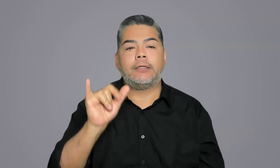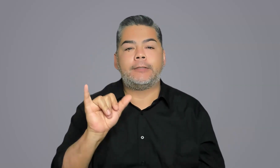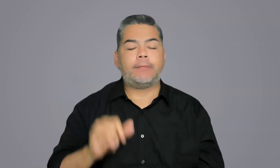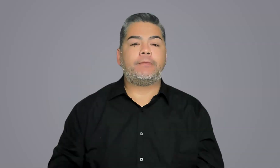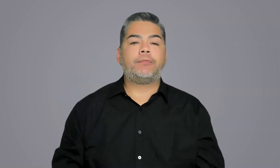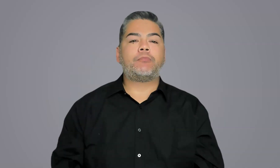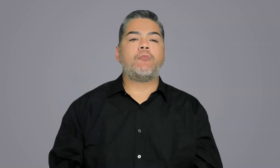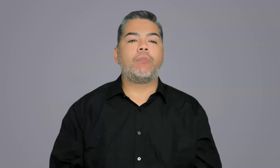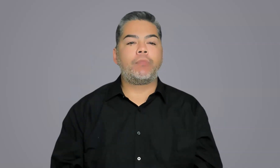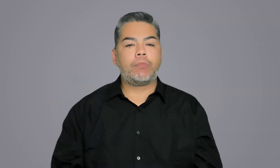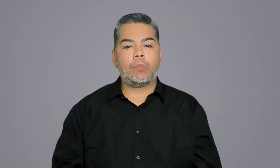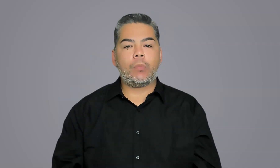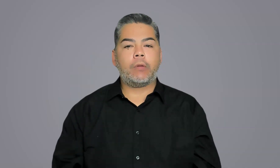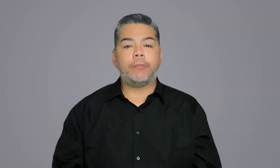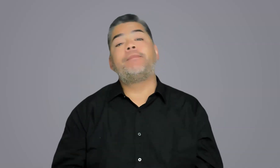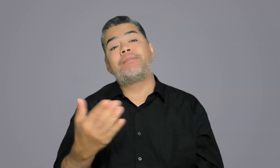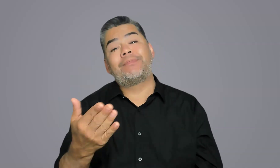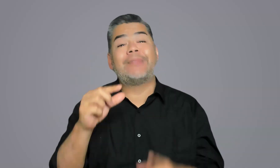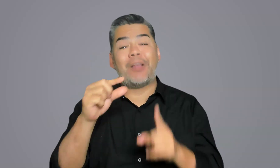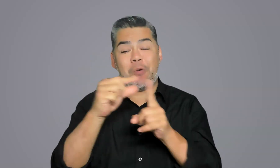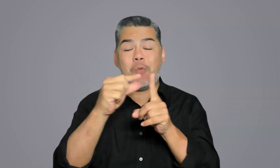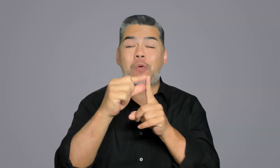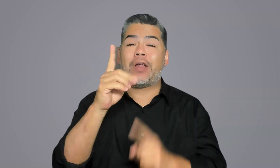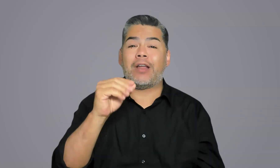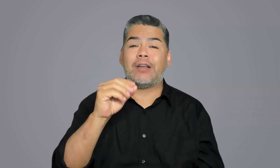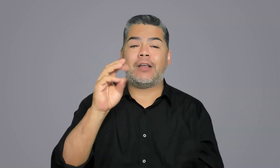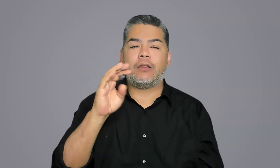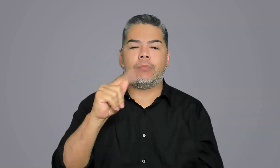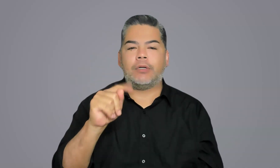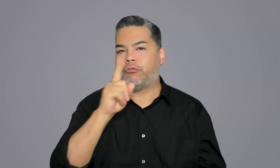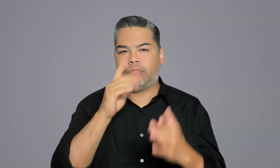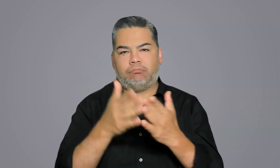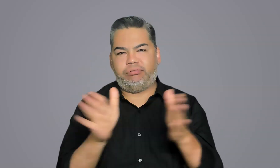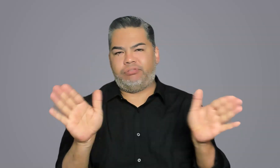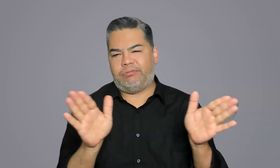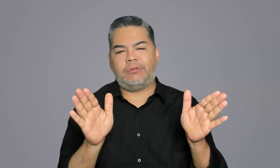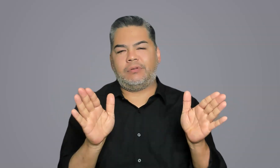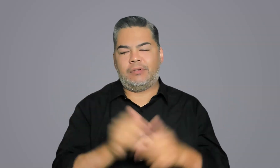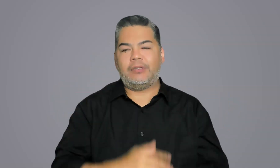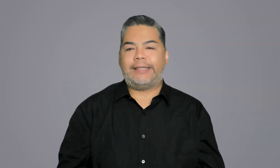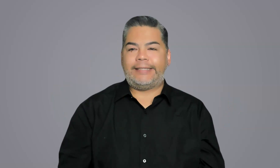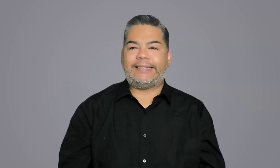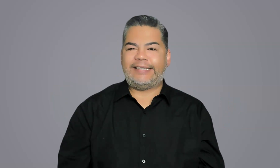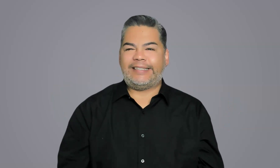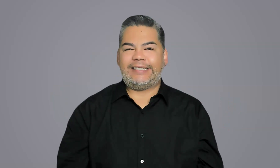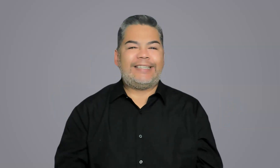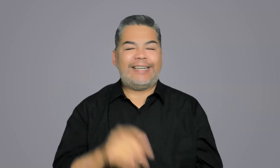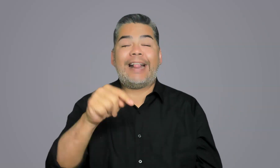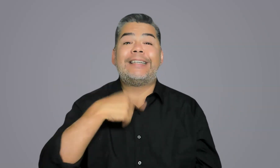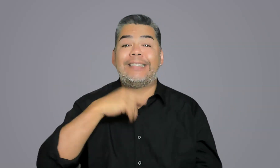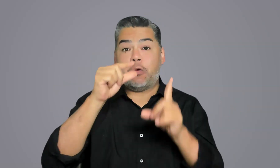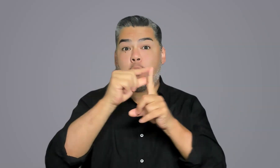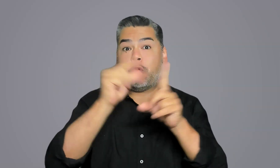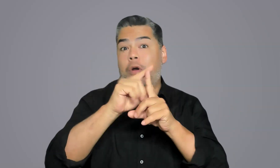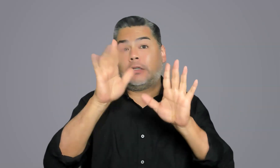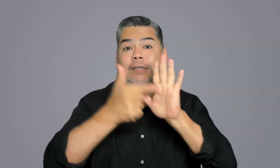Then we come to documents, the big one, the one that kind of covers a lot of stuff. In this case, again, I'm using Word as an example, but you could think of